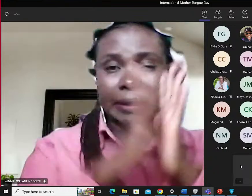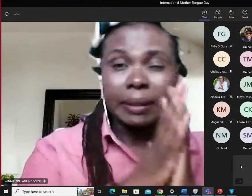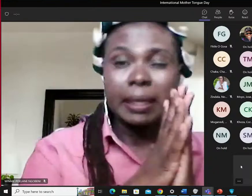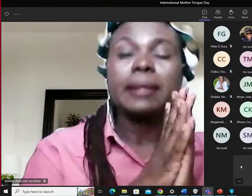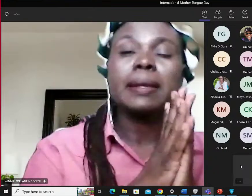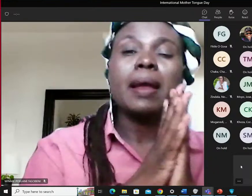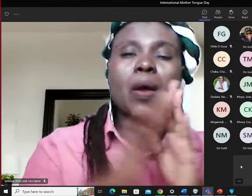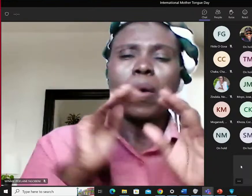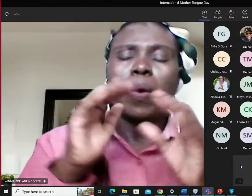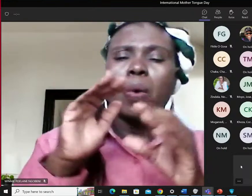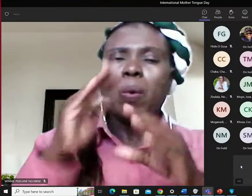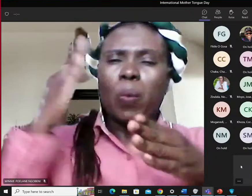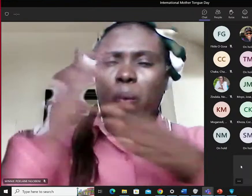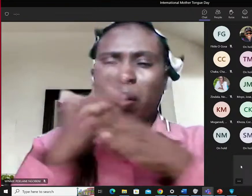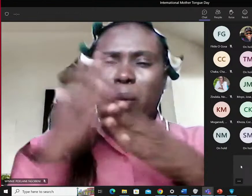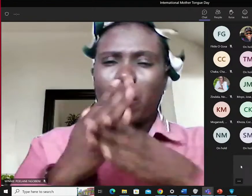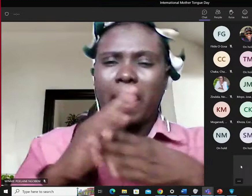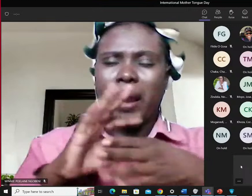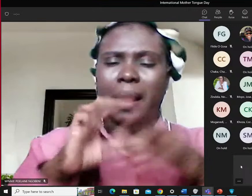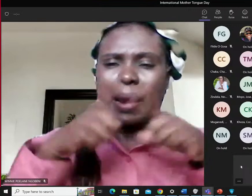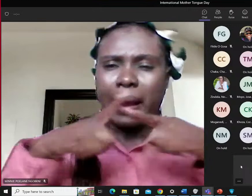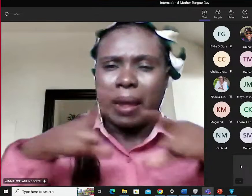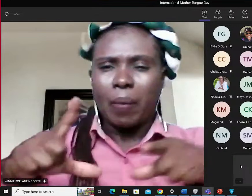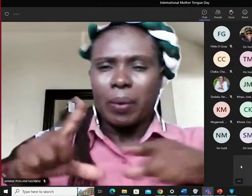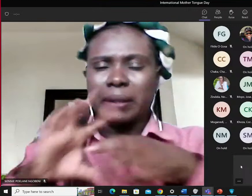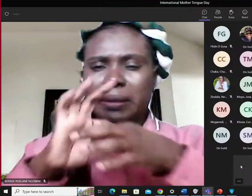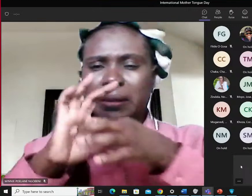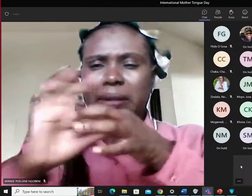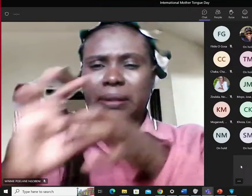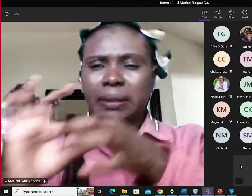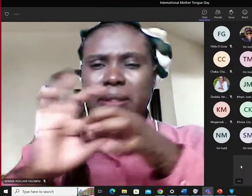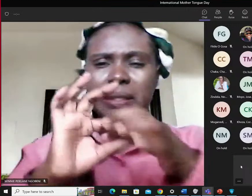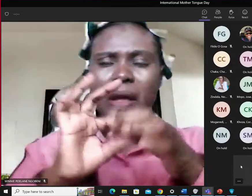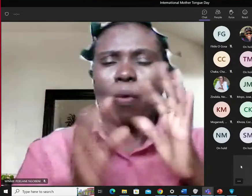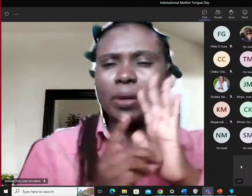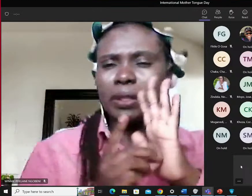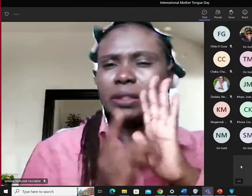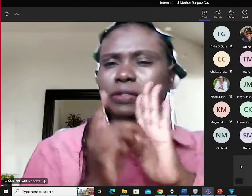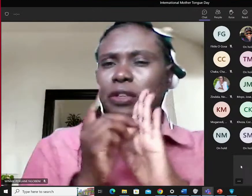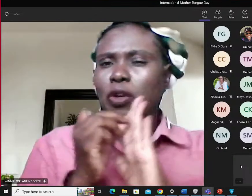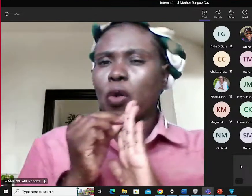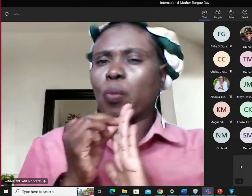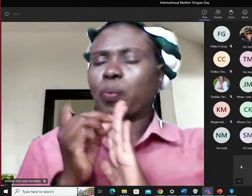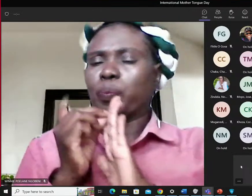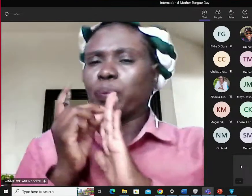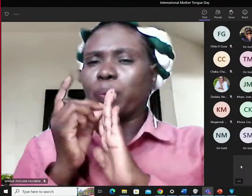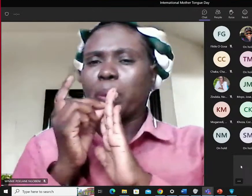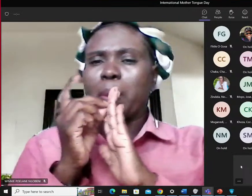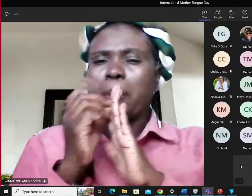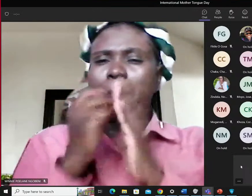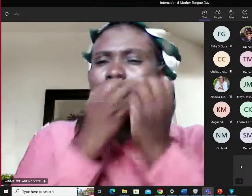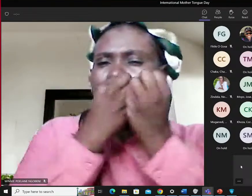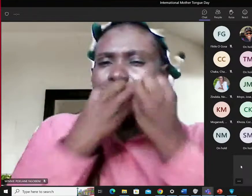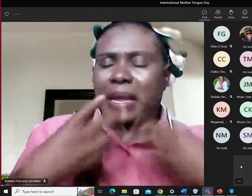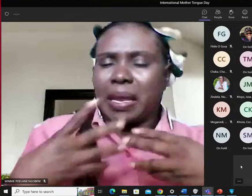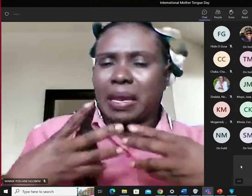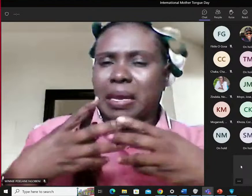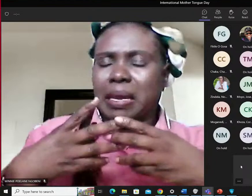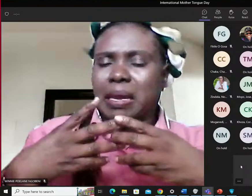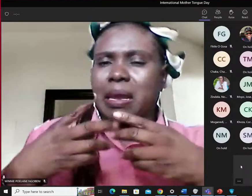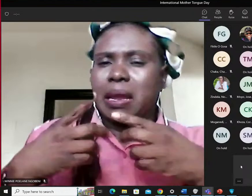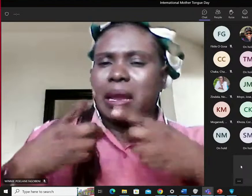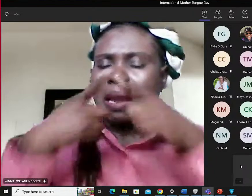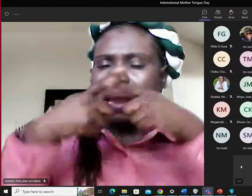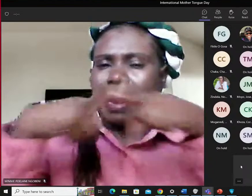these languages and we promoted the development of multilingual glossaries in these